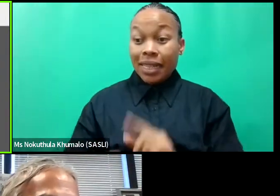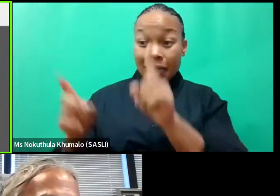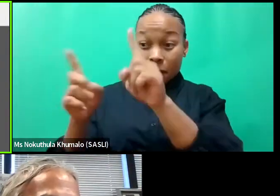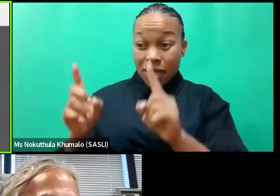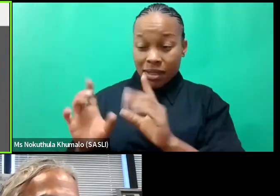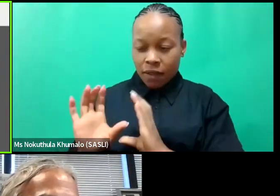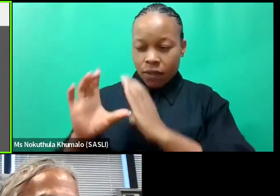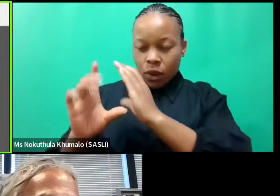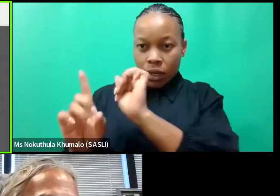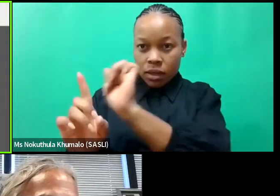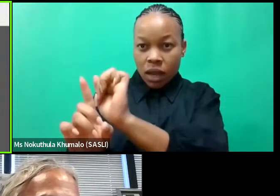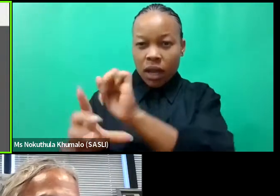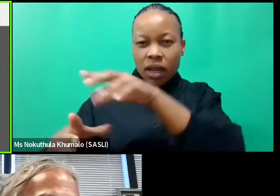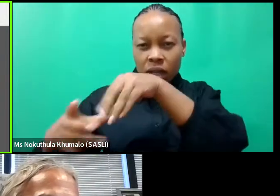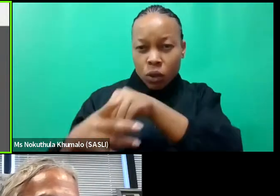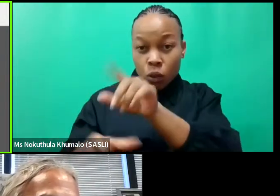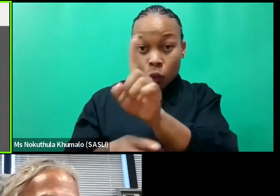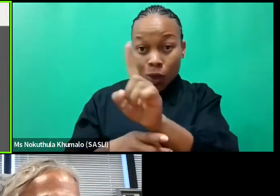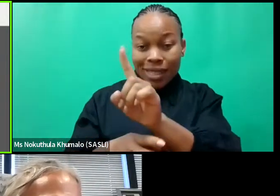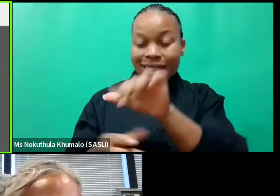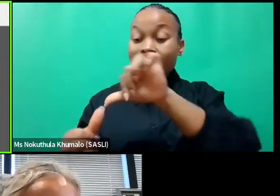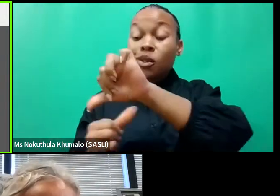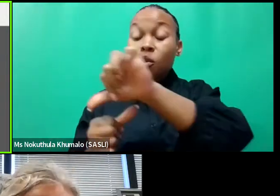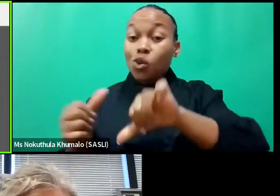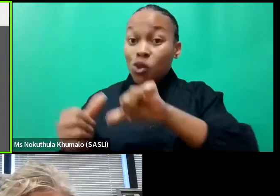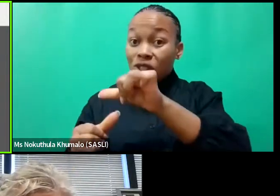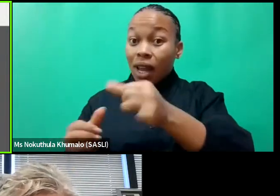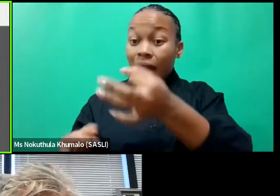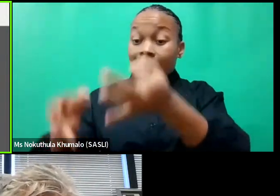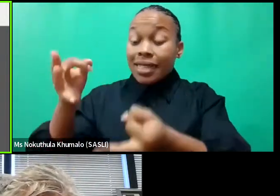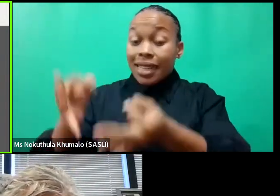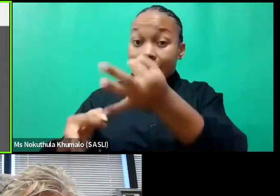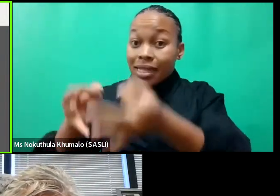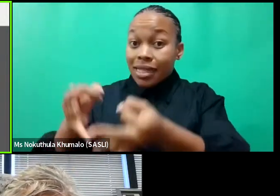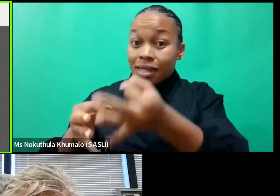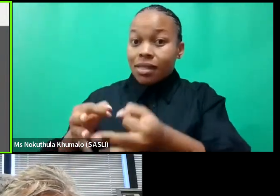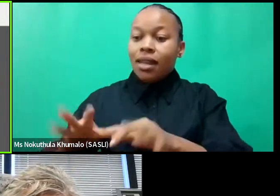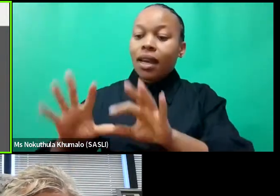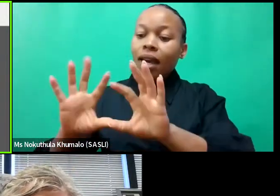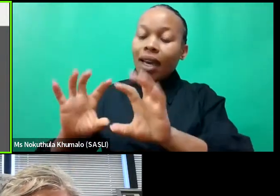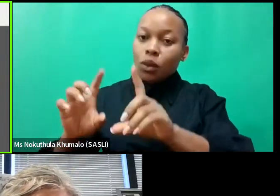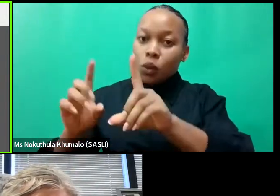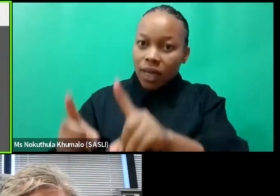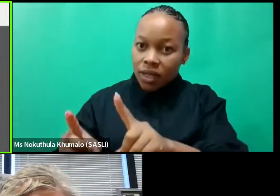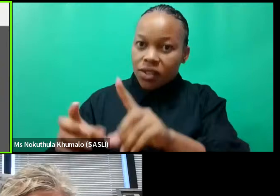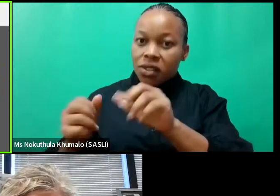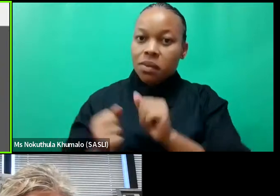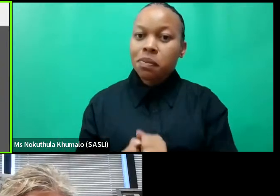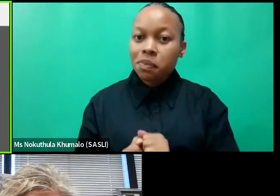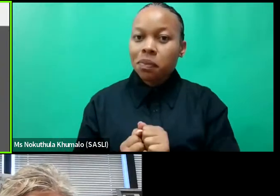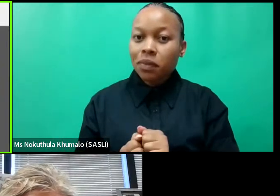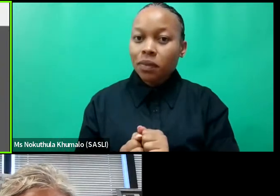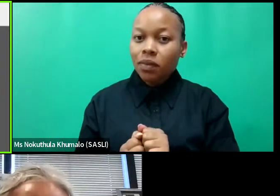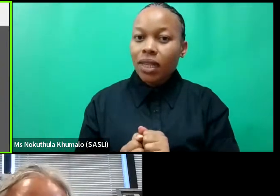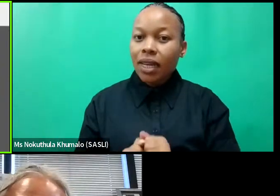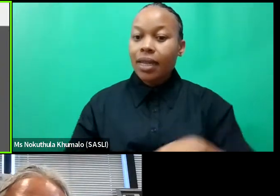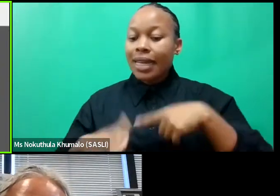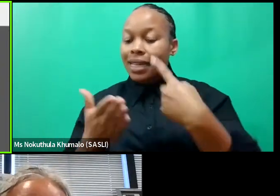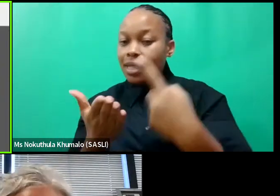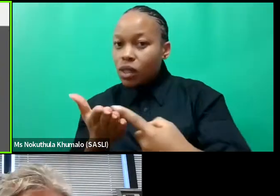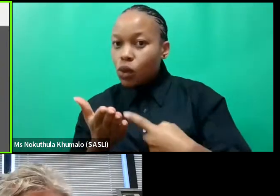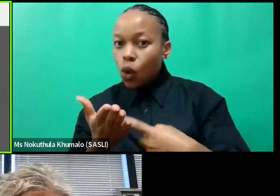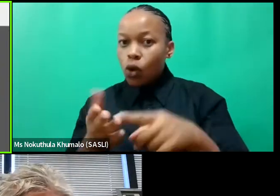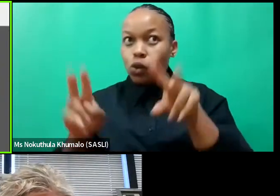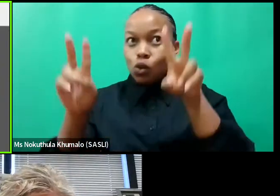social justice and education, as well as the relevance of the discourse in inclusive education